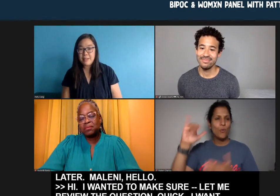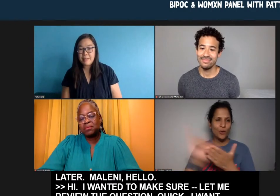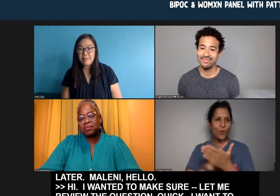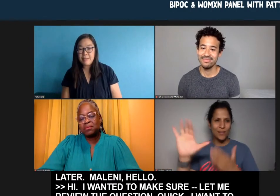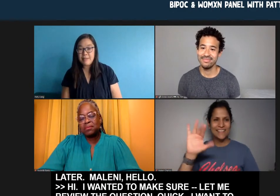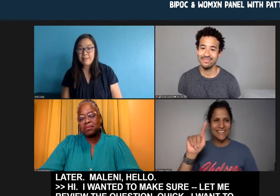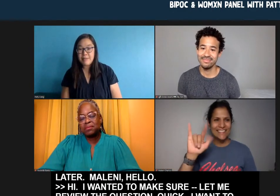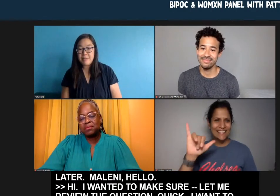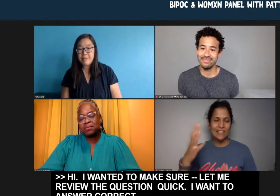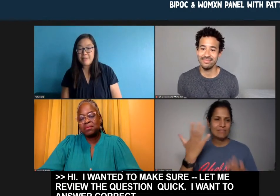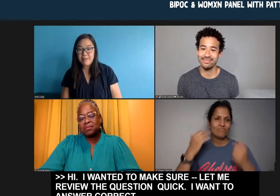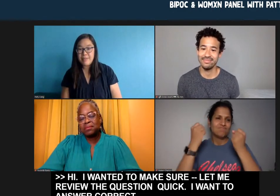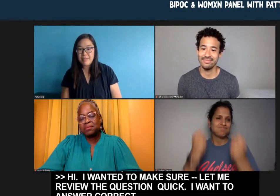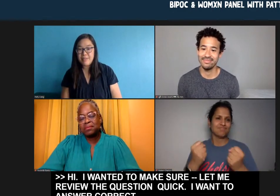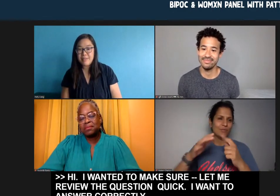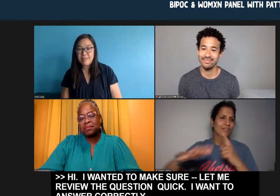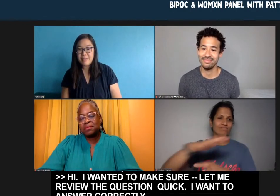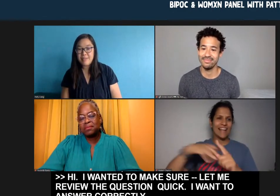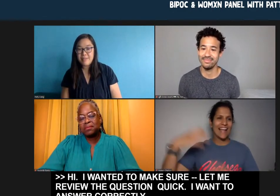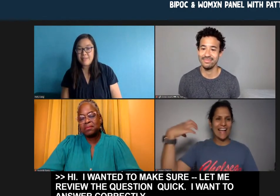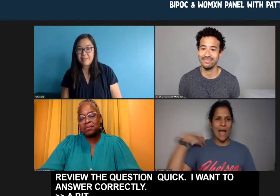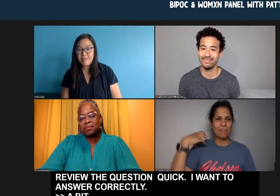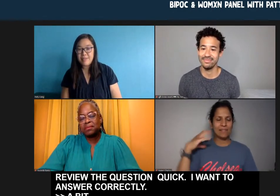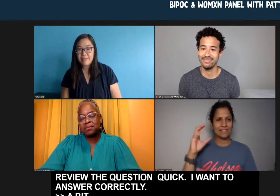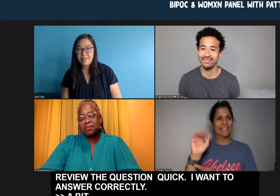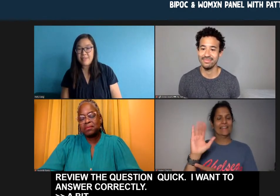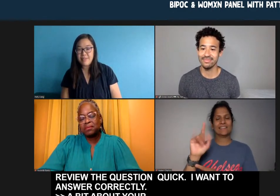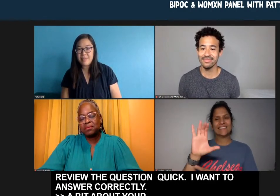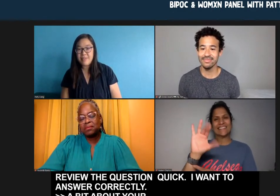industry. Right on. So I was born and raised in New York City.